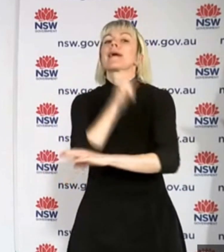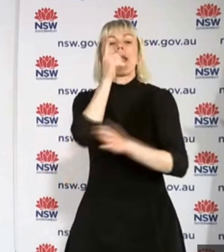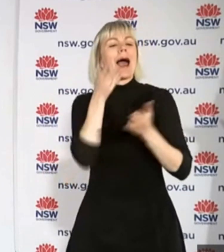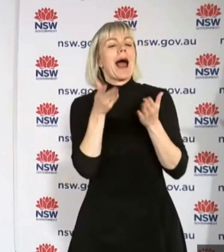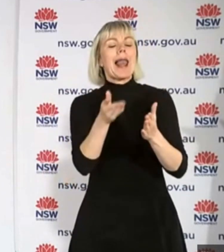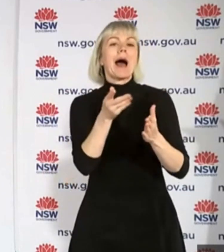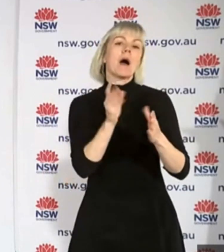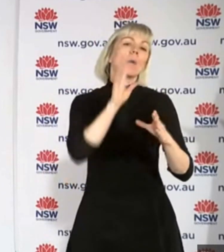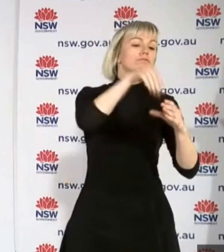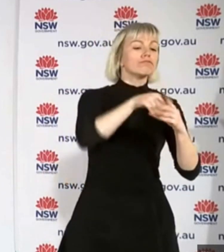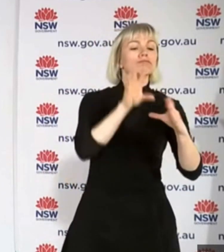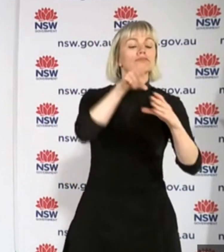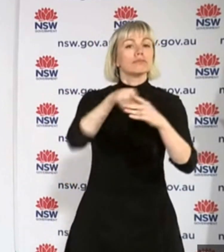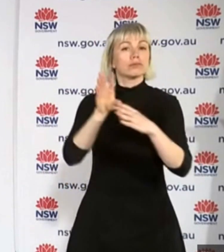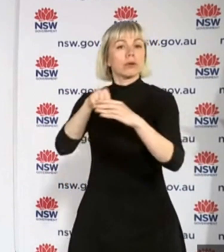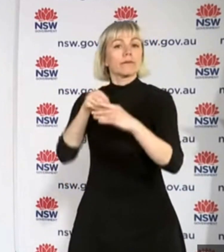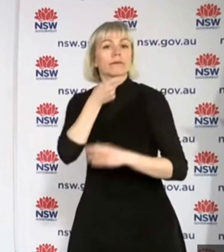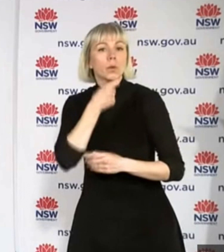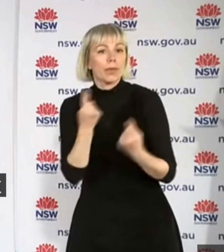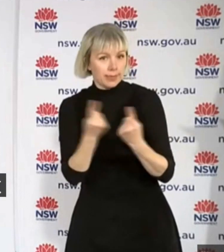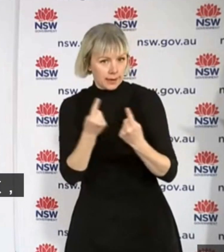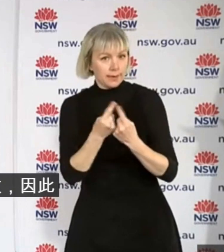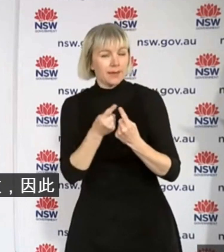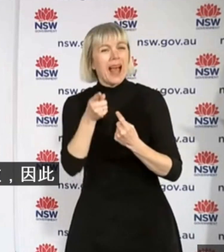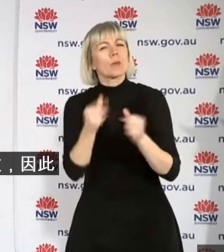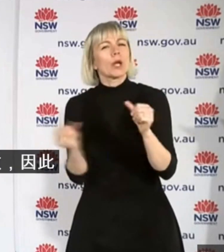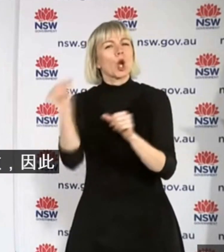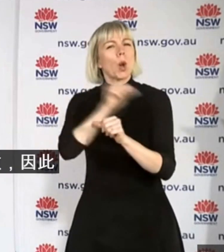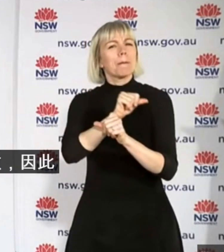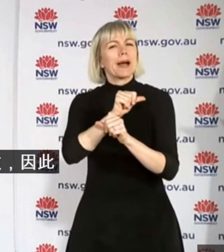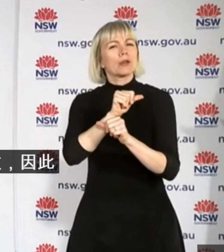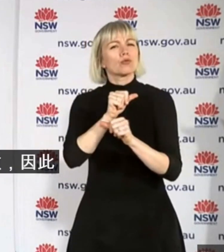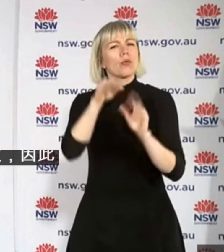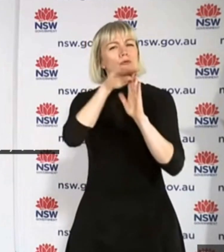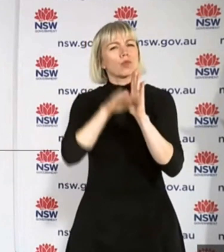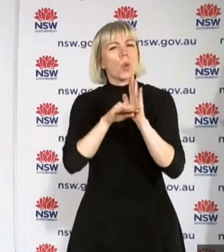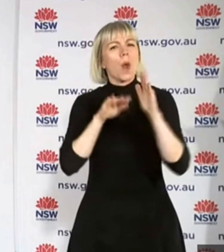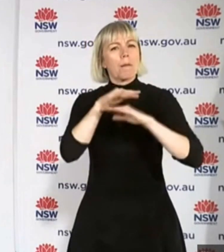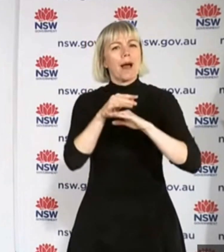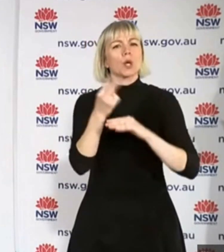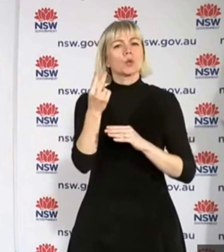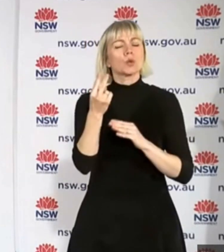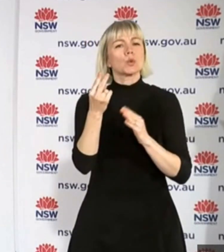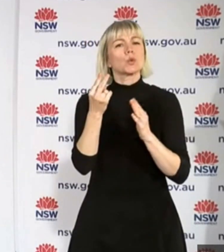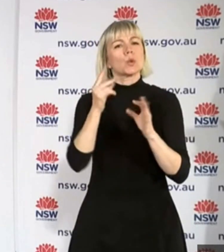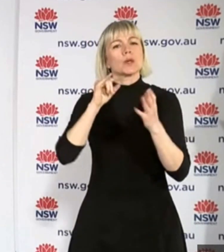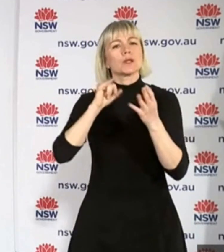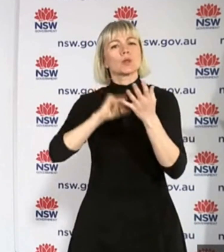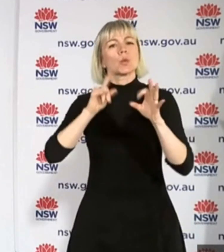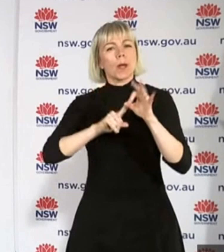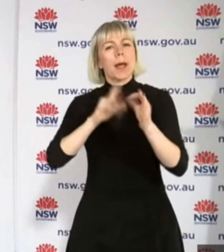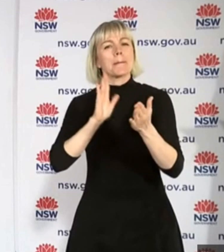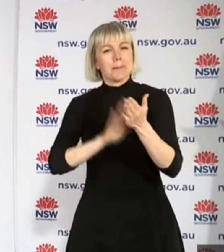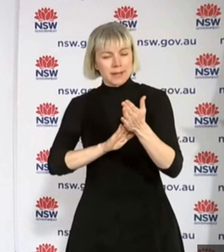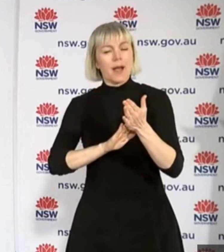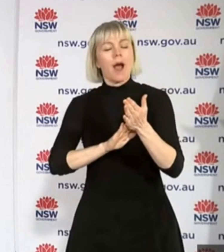that's when the 2 square metre rule kicks in as well. So businesses will have the 4 square metre rule in place until the 1st of December, and